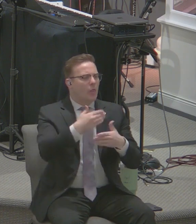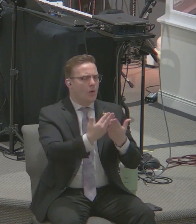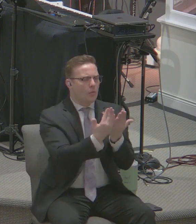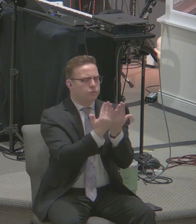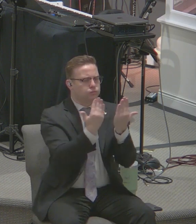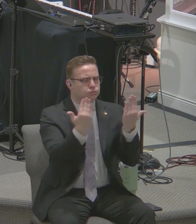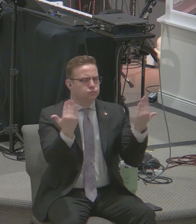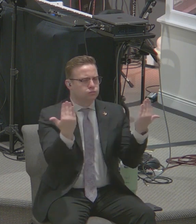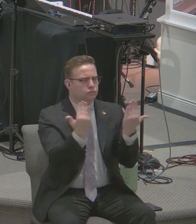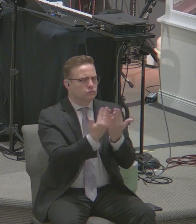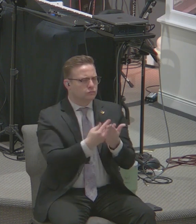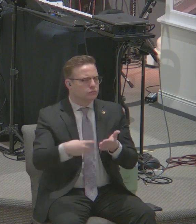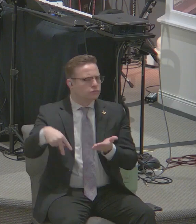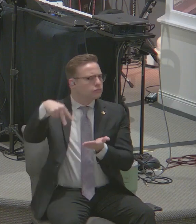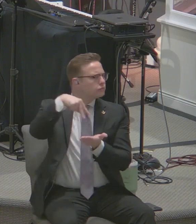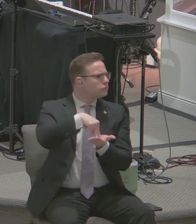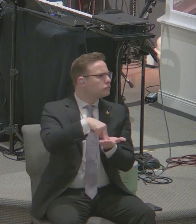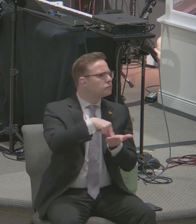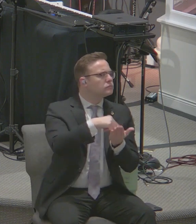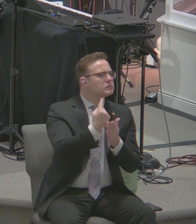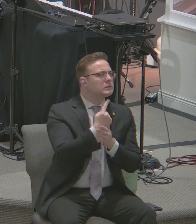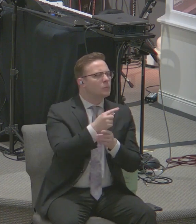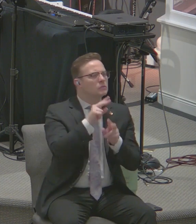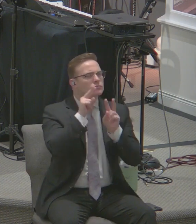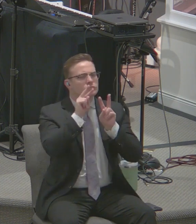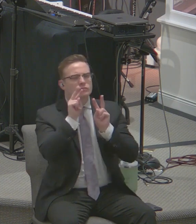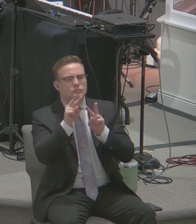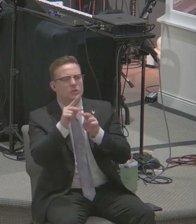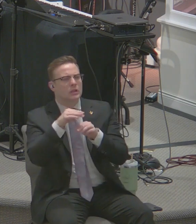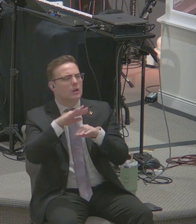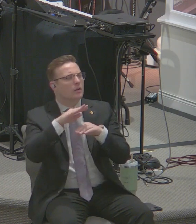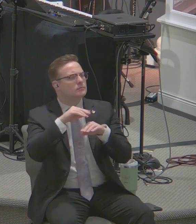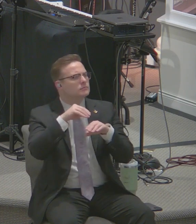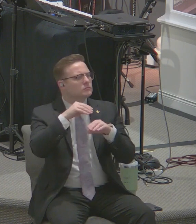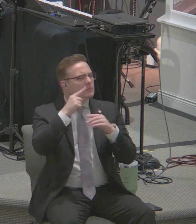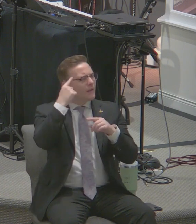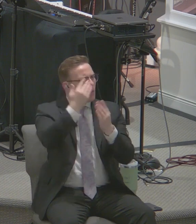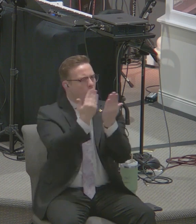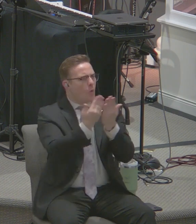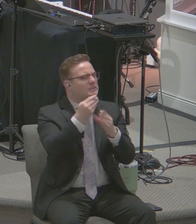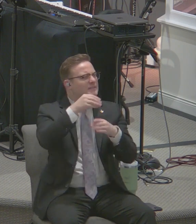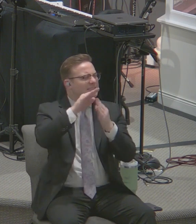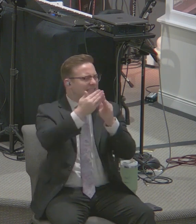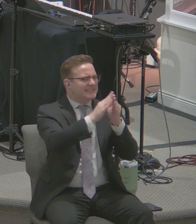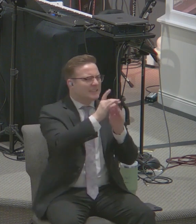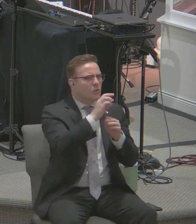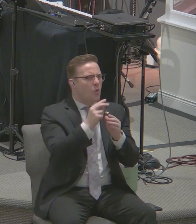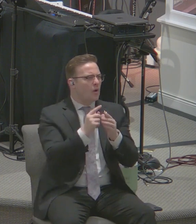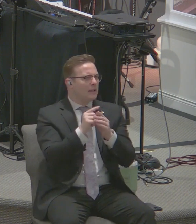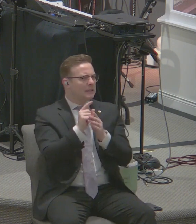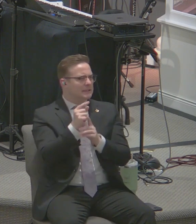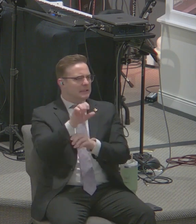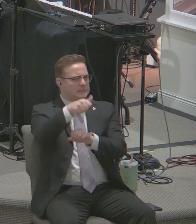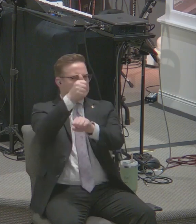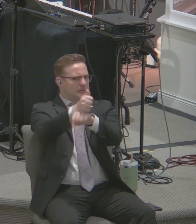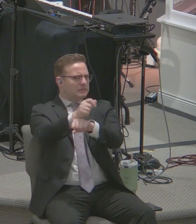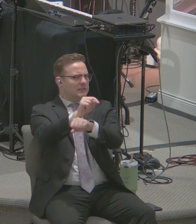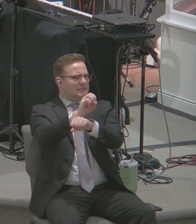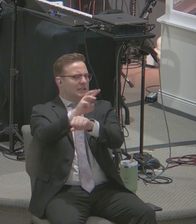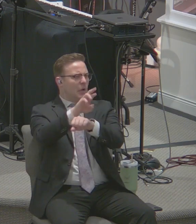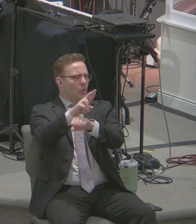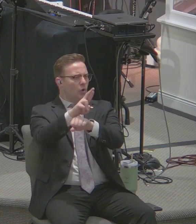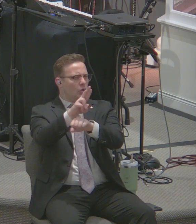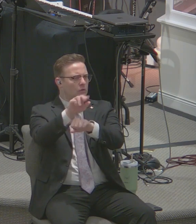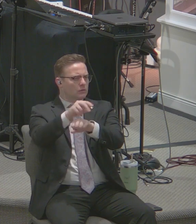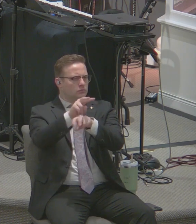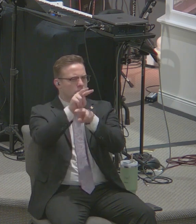was a full-time occupation of someone who was on the wall of a city or in one of those towers of a city that